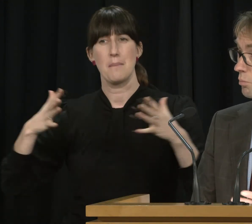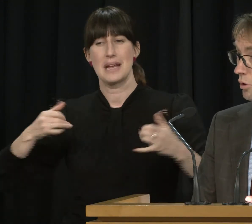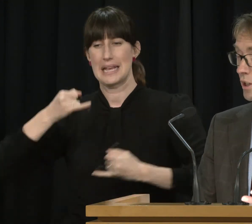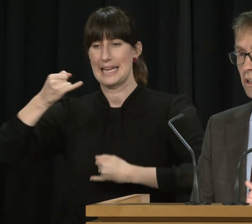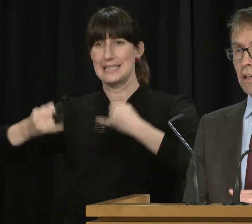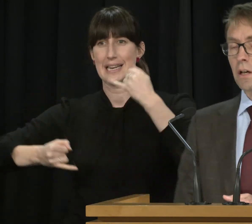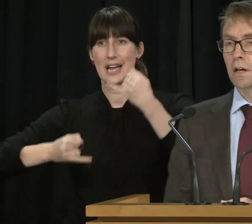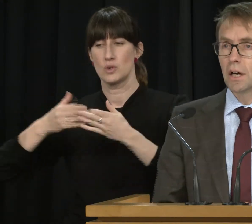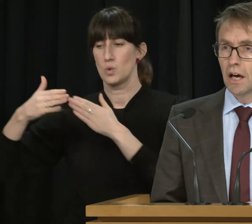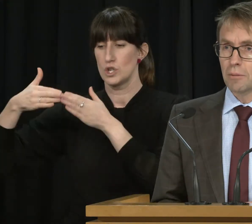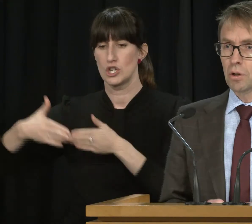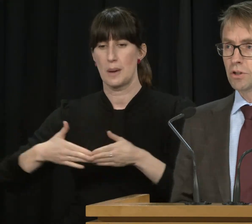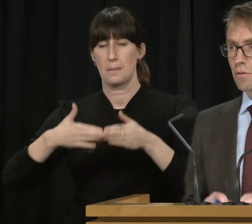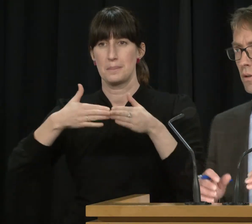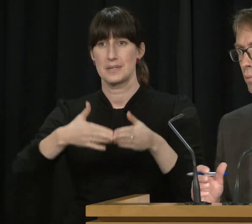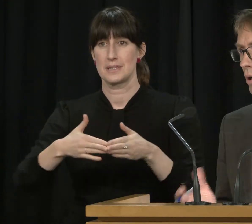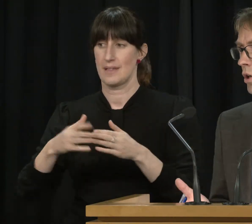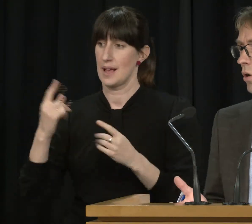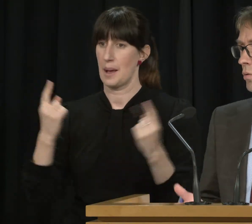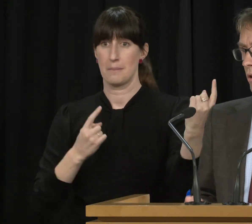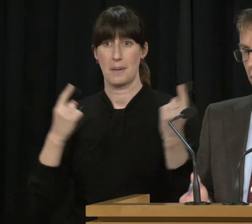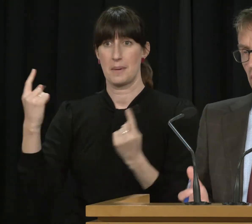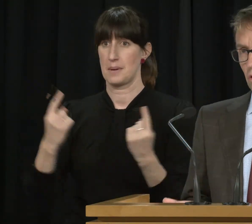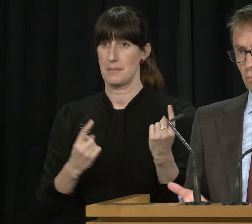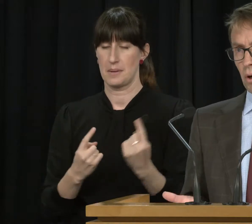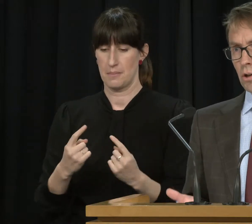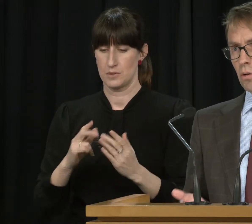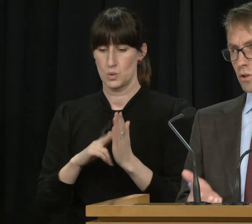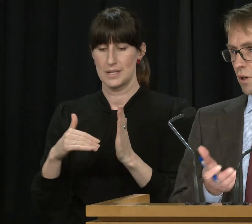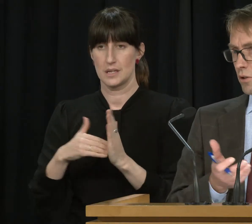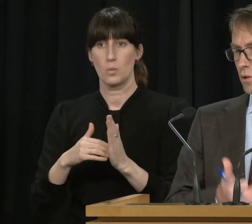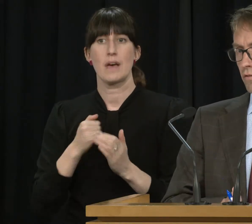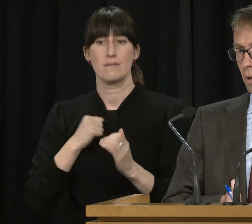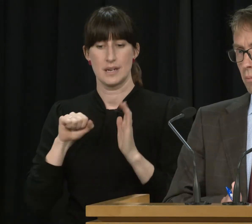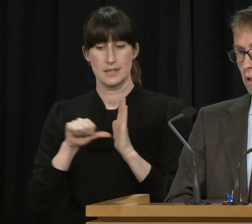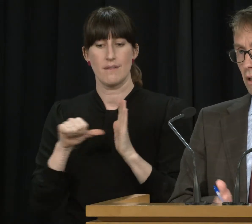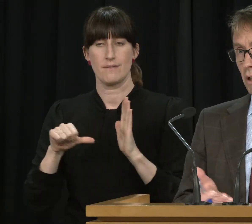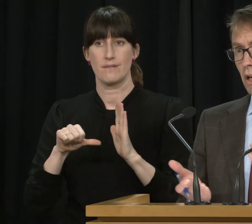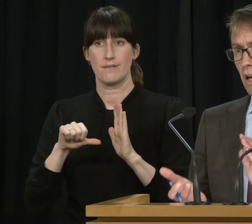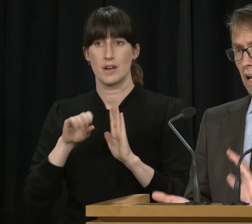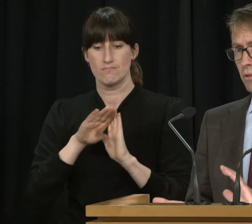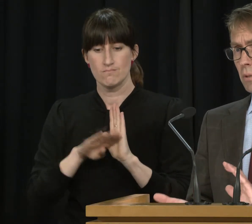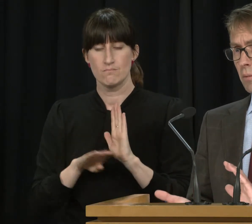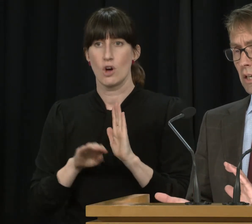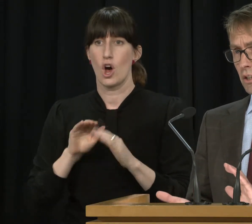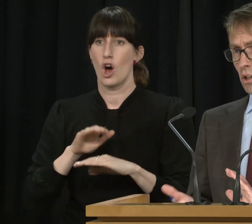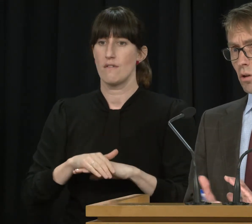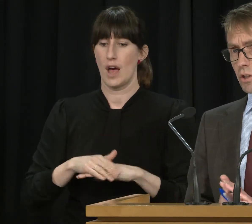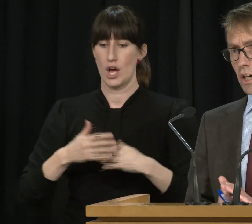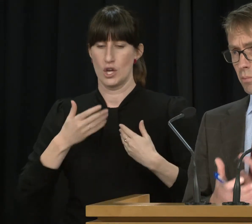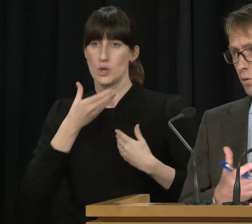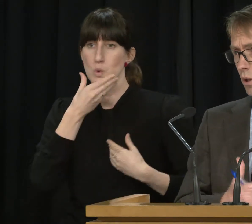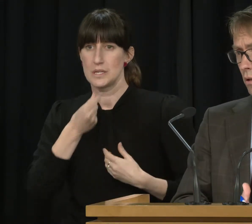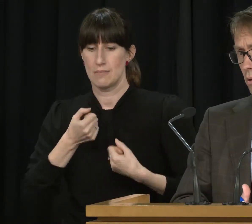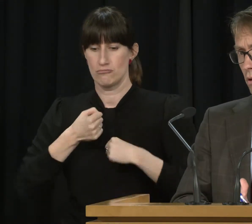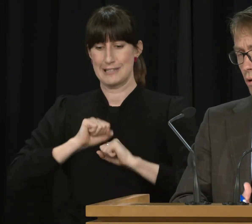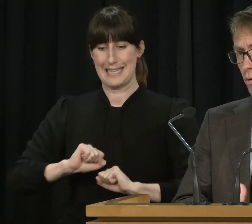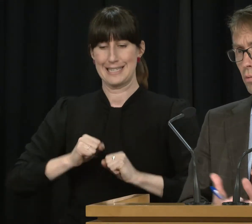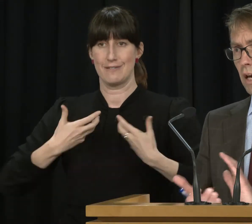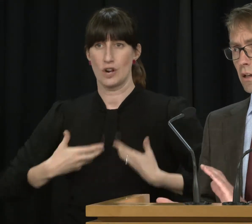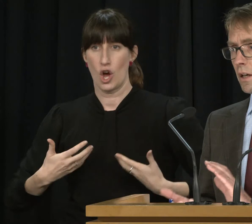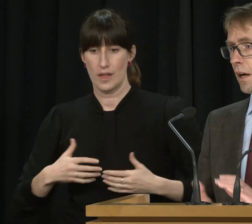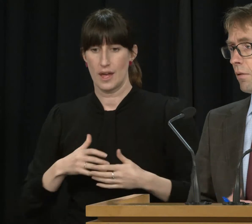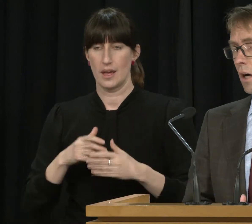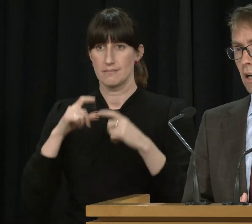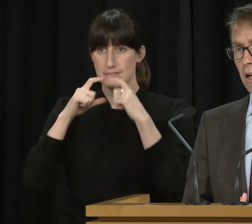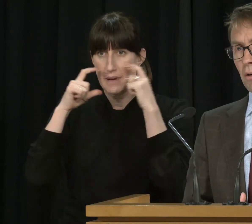more than a year, and because of the protocols, very strict protocols around use of PPE and minimising contact between